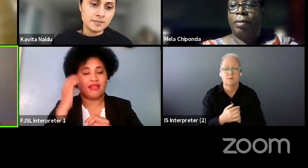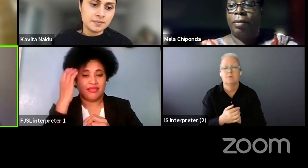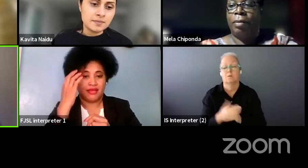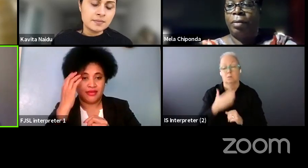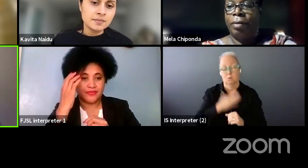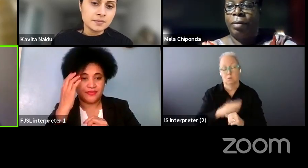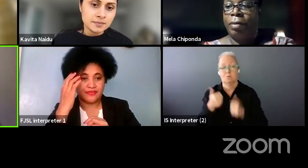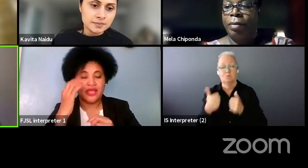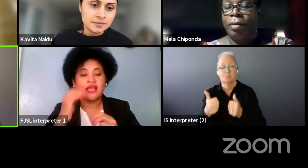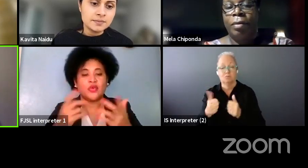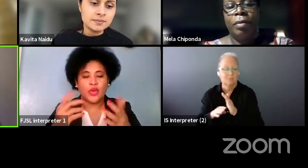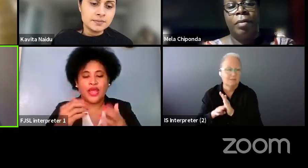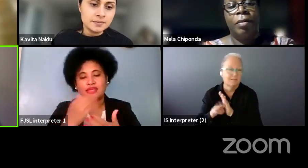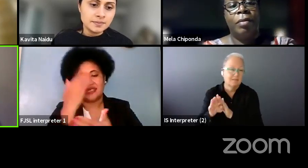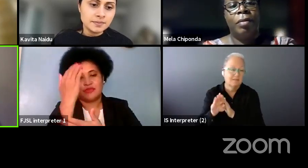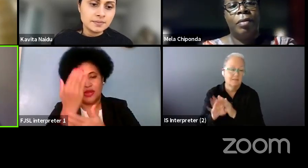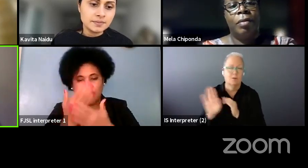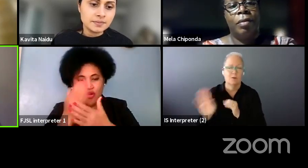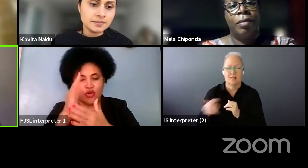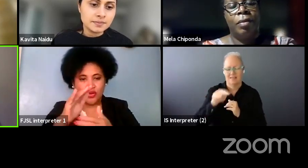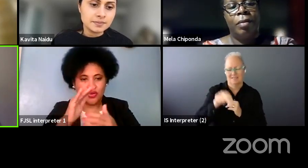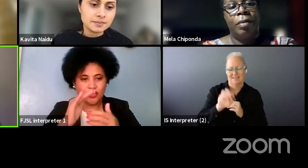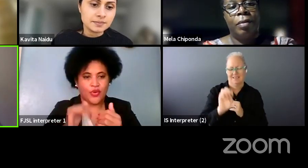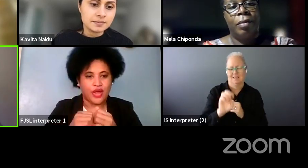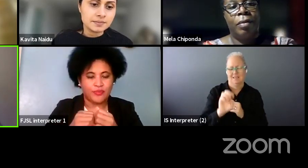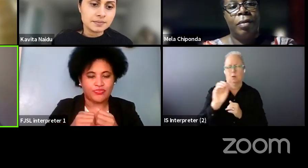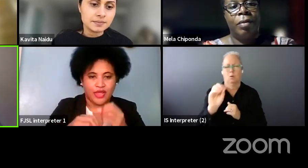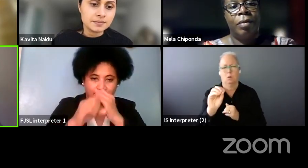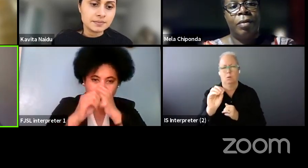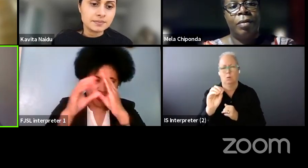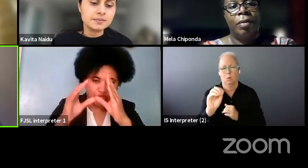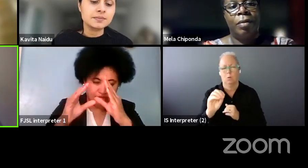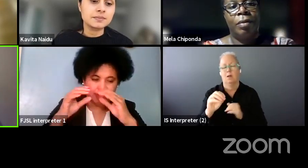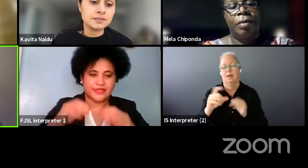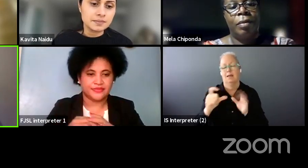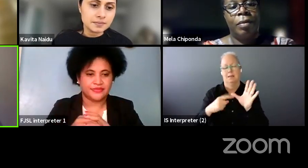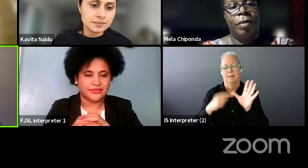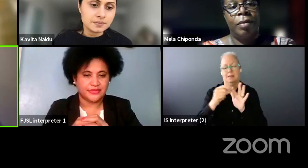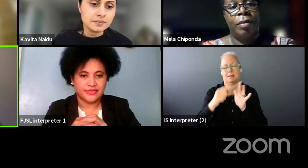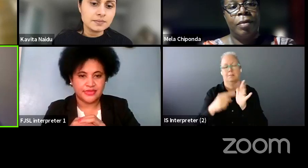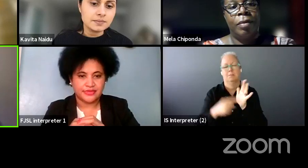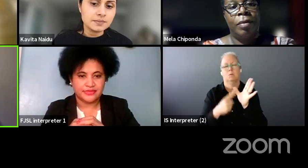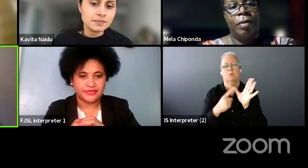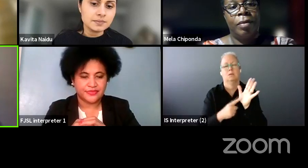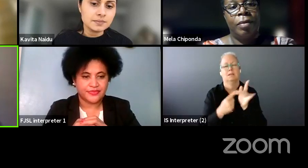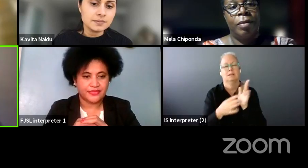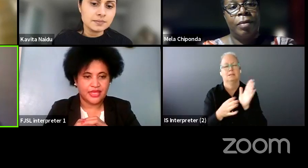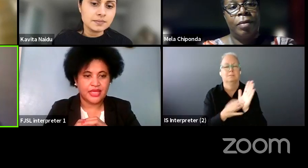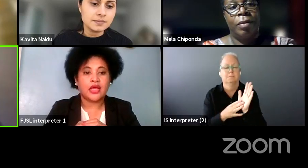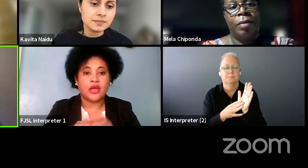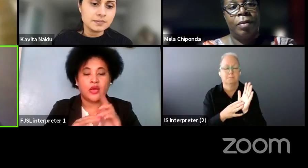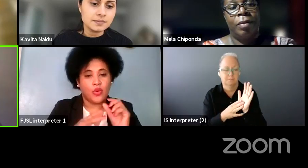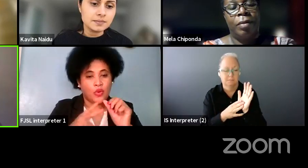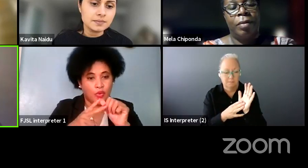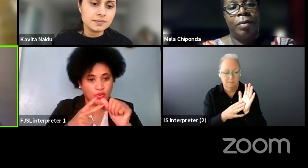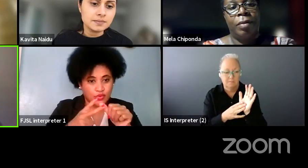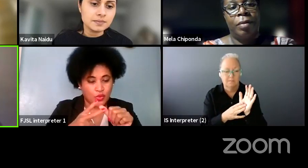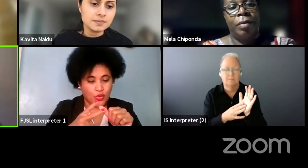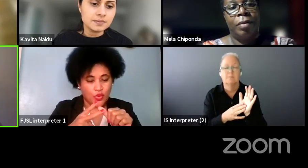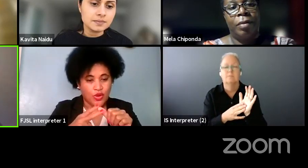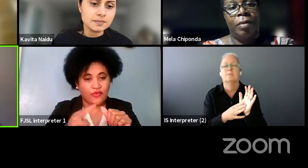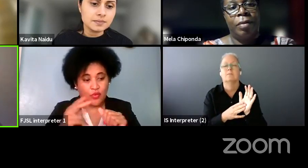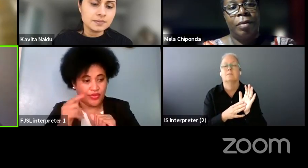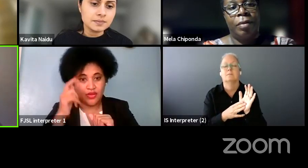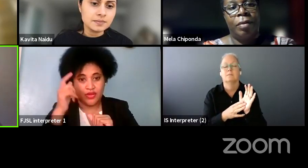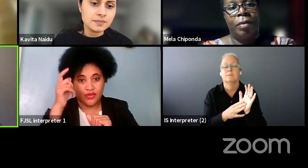neoliberal capitalism that have essentially underpinned the current pandemic. In addition to the concern presently by